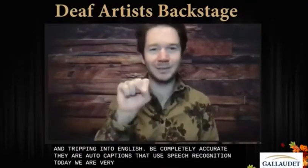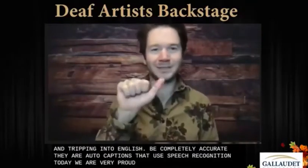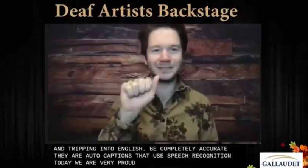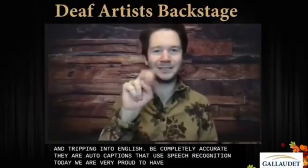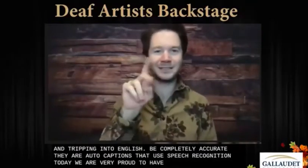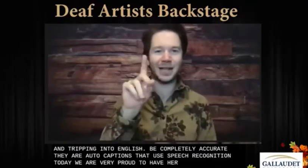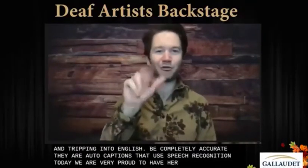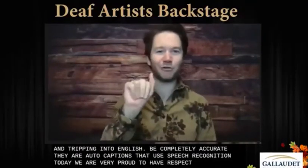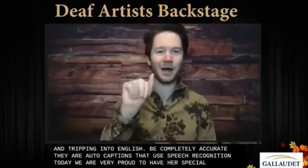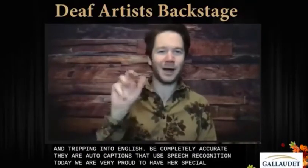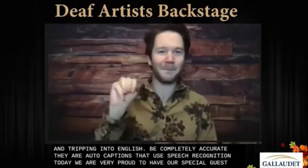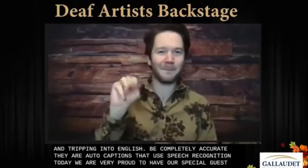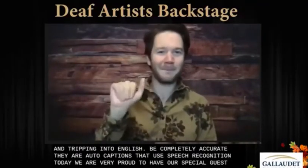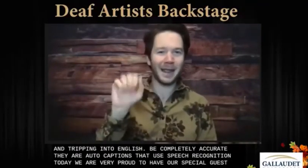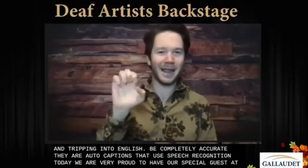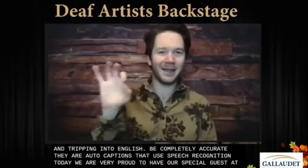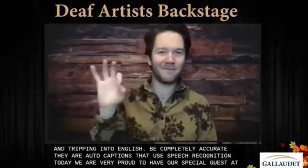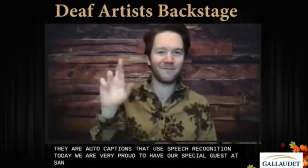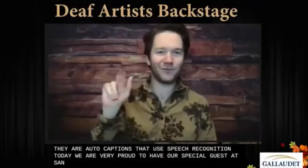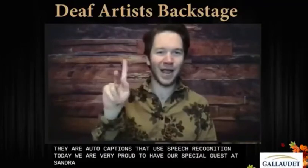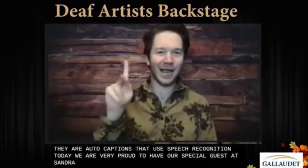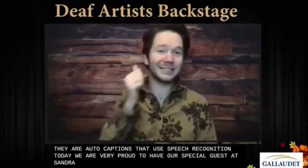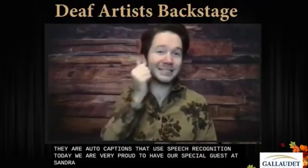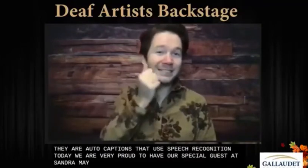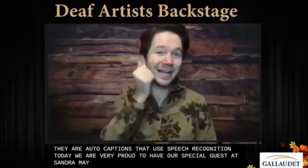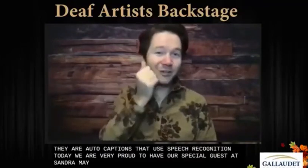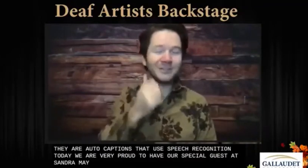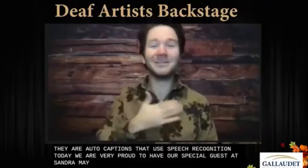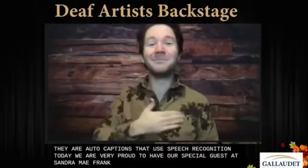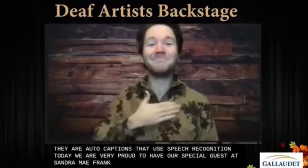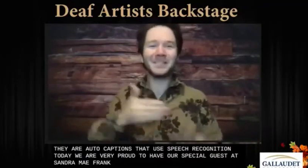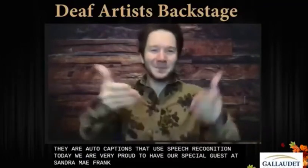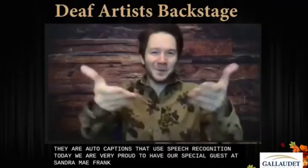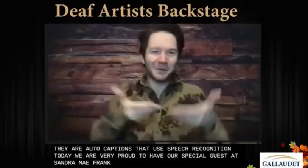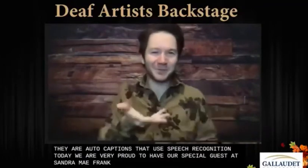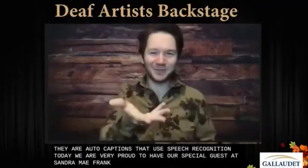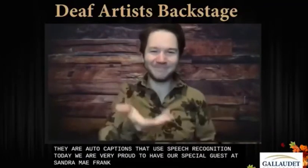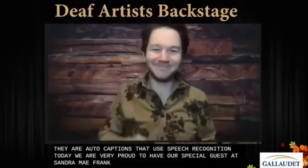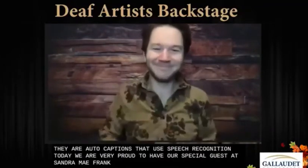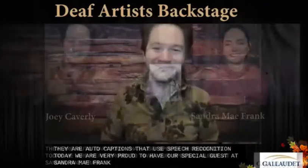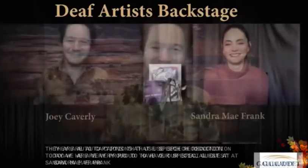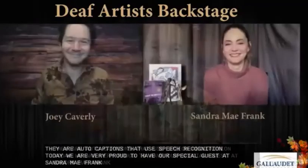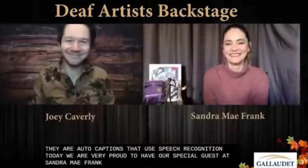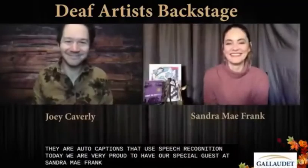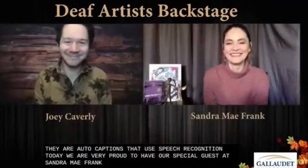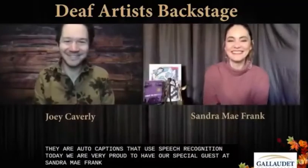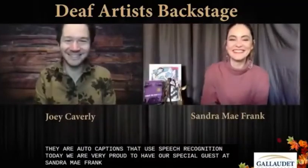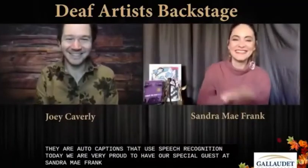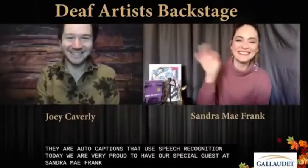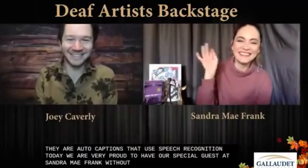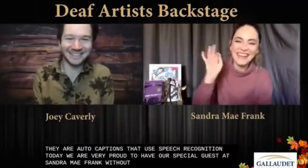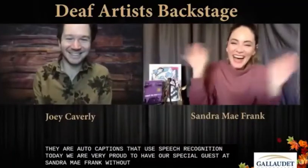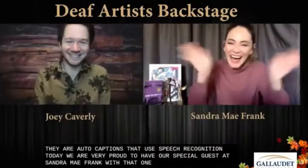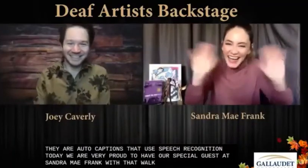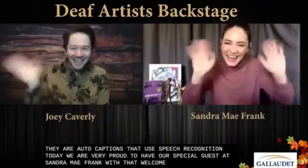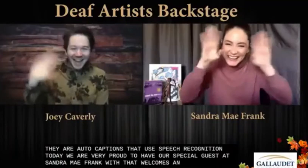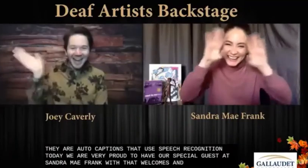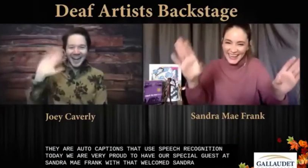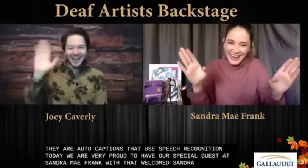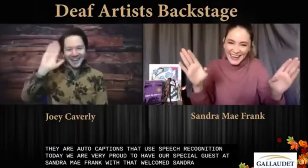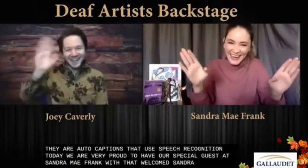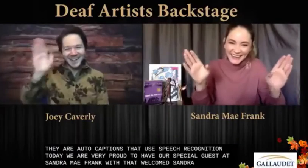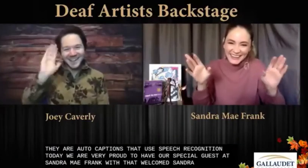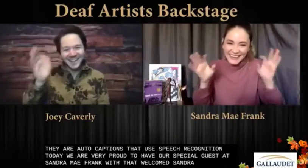proud to have our special guest Sandra May Frank with that welcome Sandra